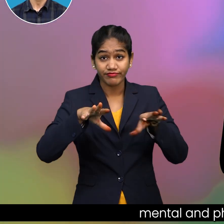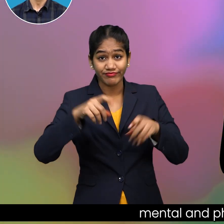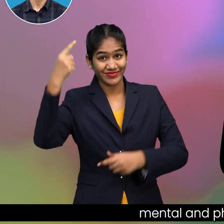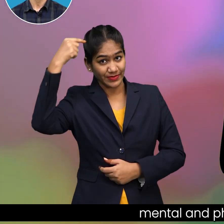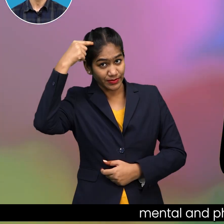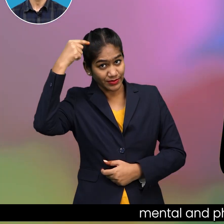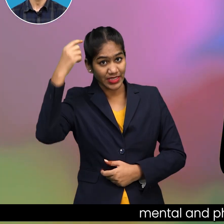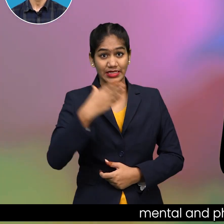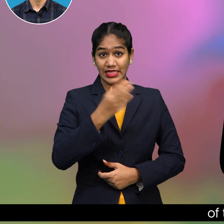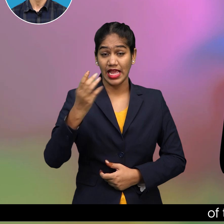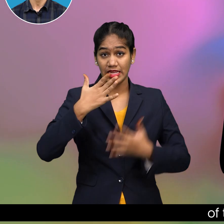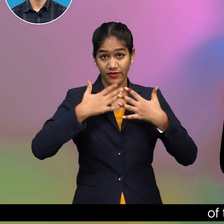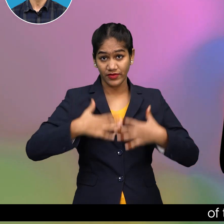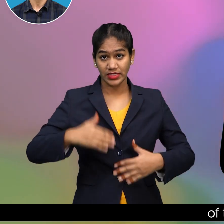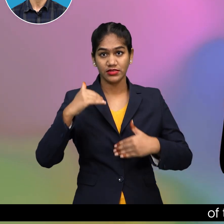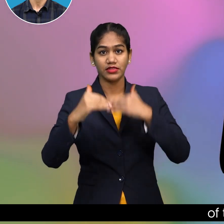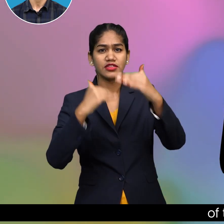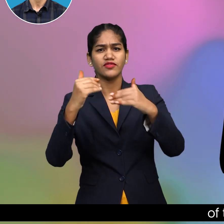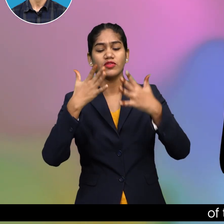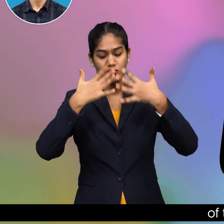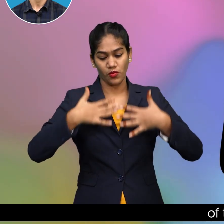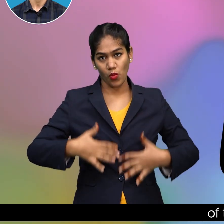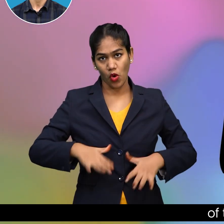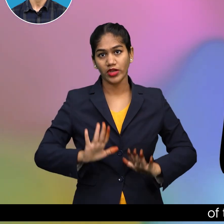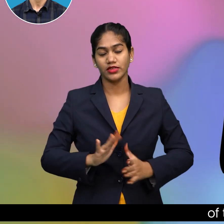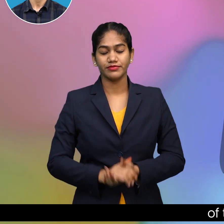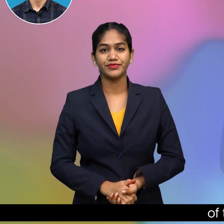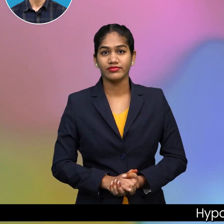and physical development of the body.